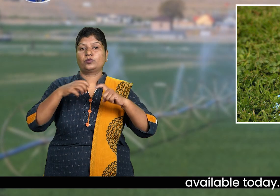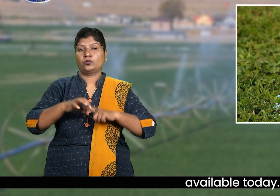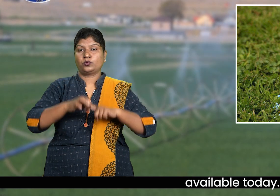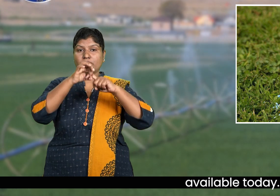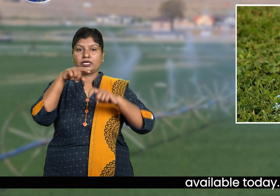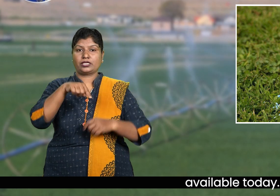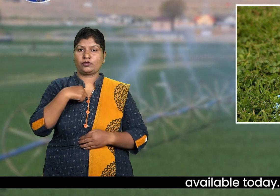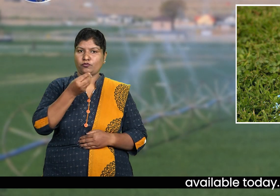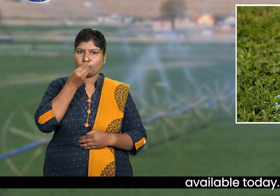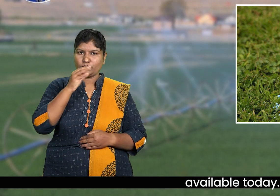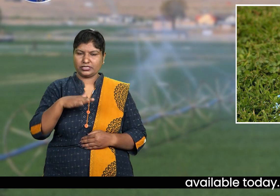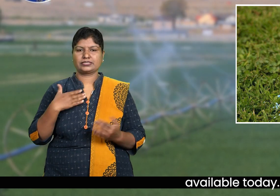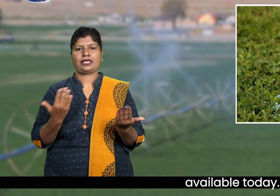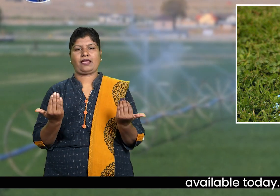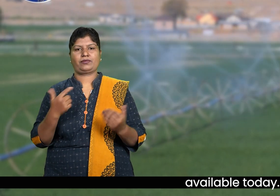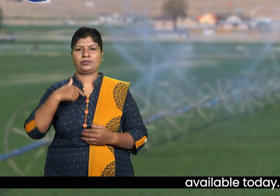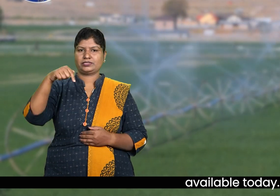today.